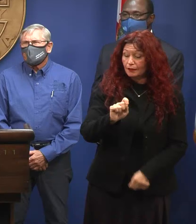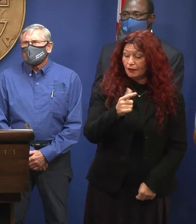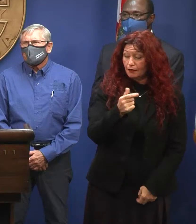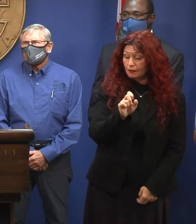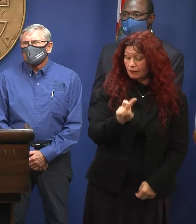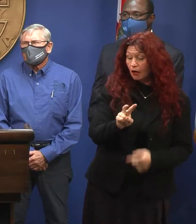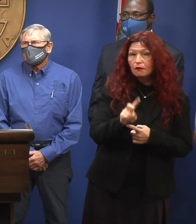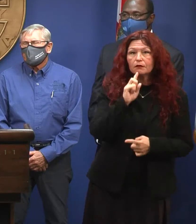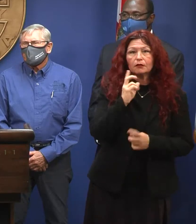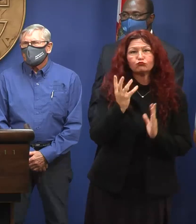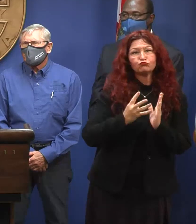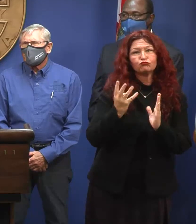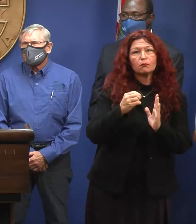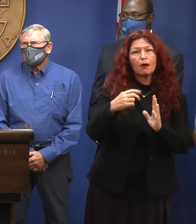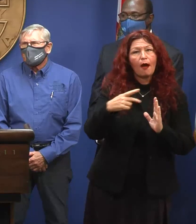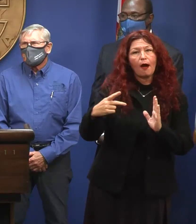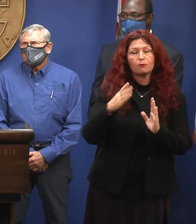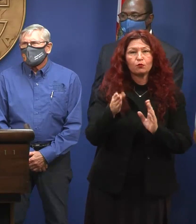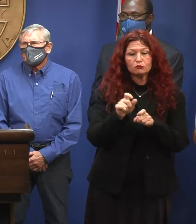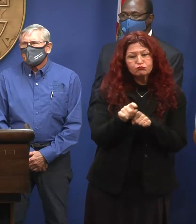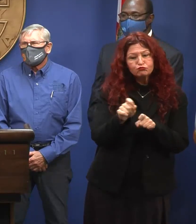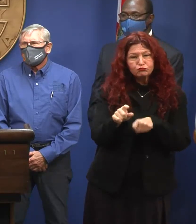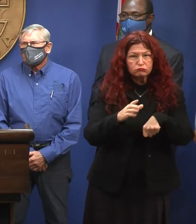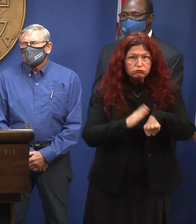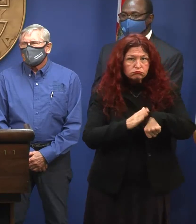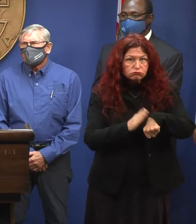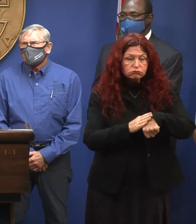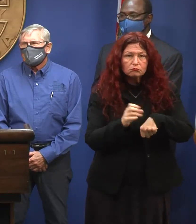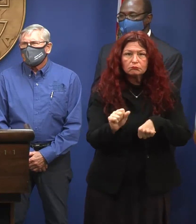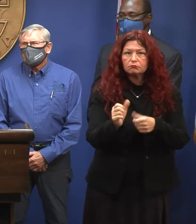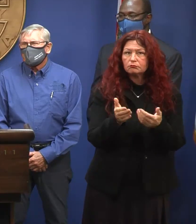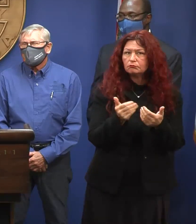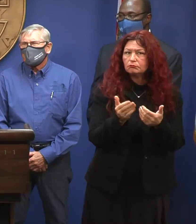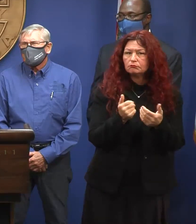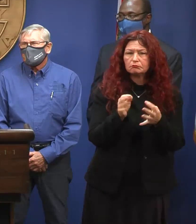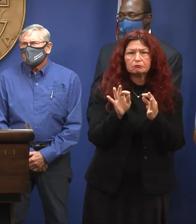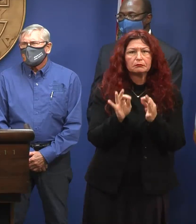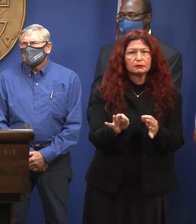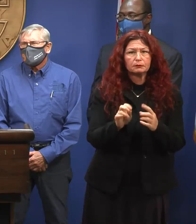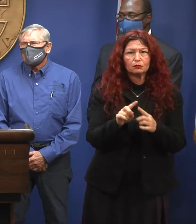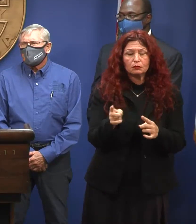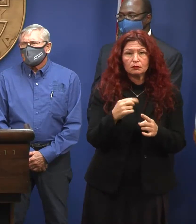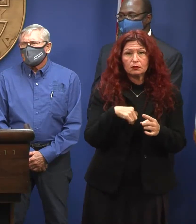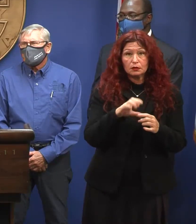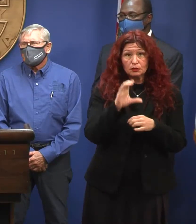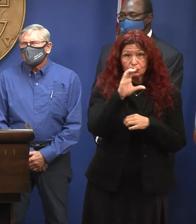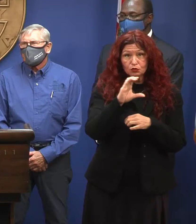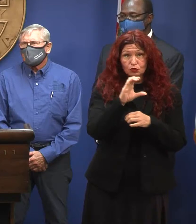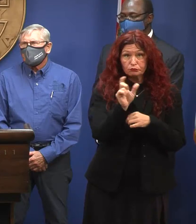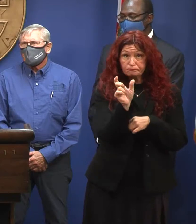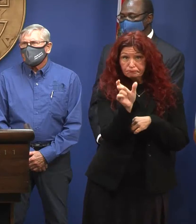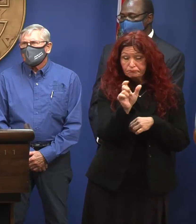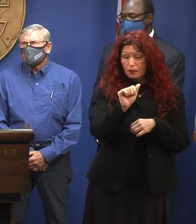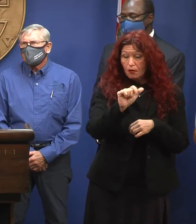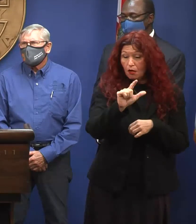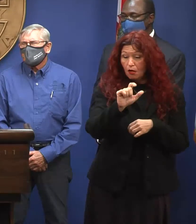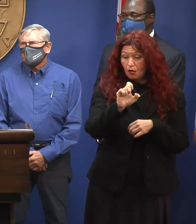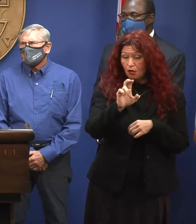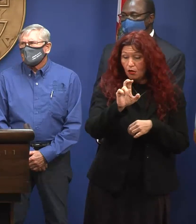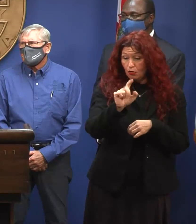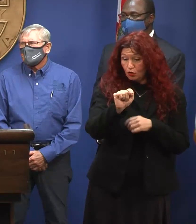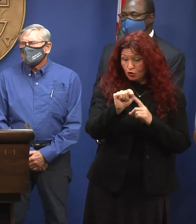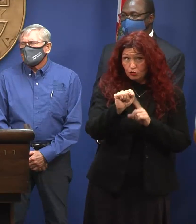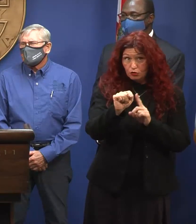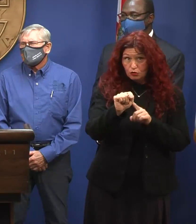alerts so you can start receiving those right away. You can do that by typing alerts in the search window and following the directions from